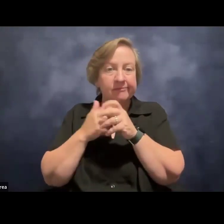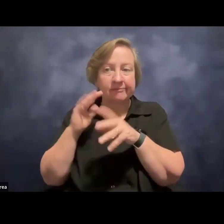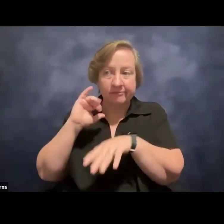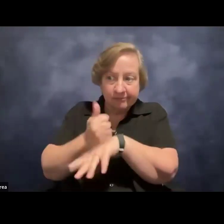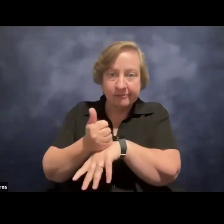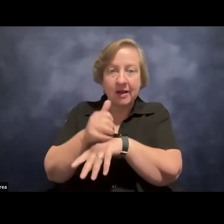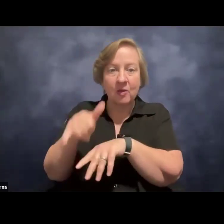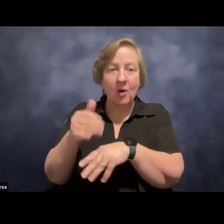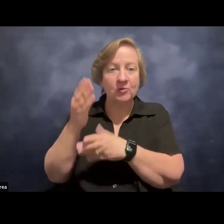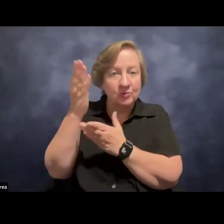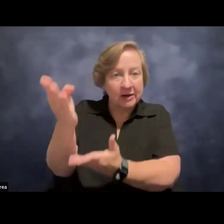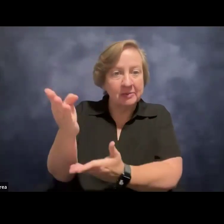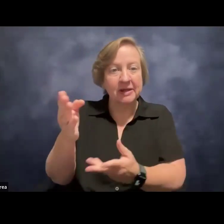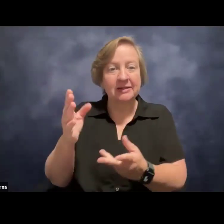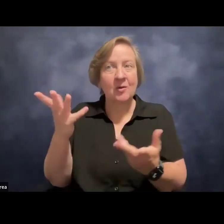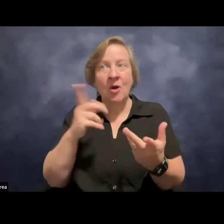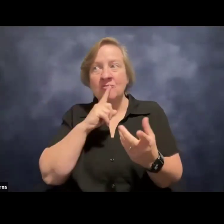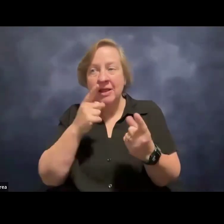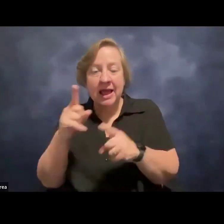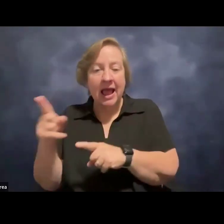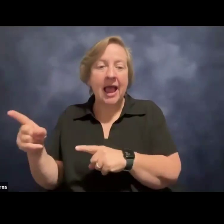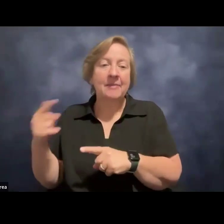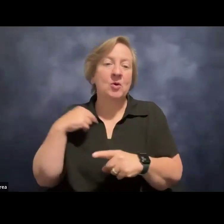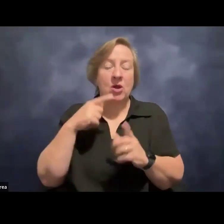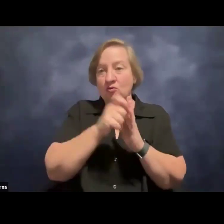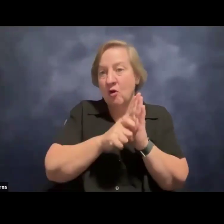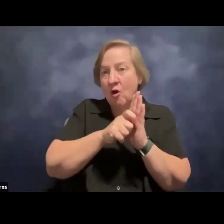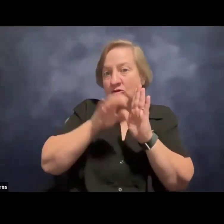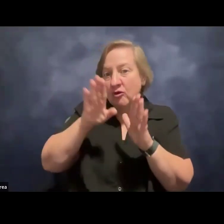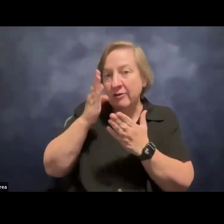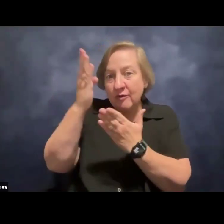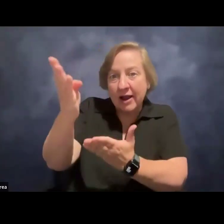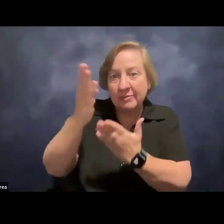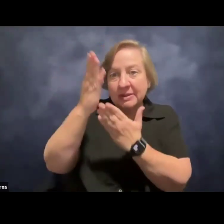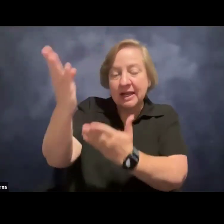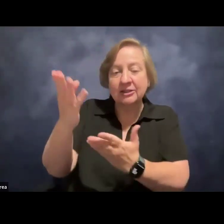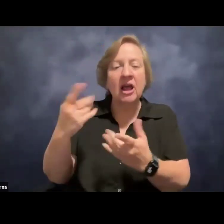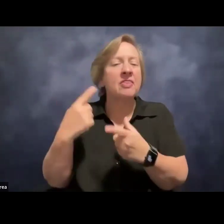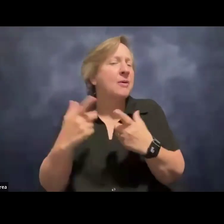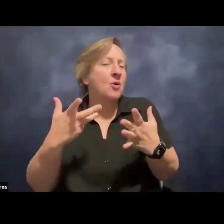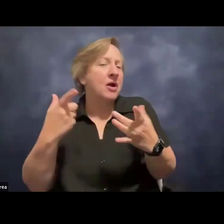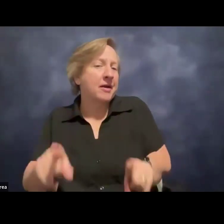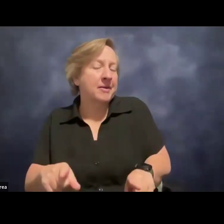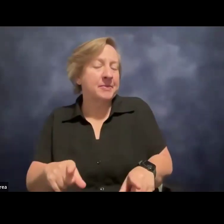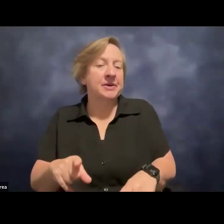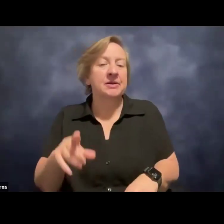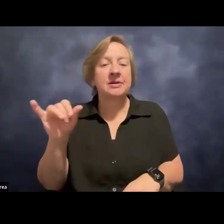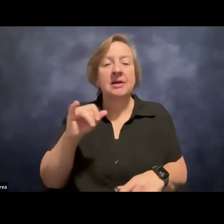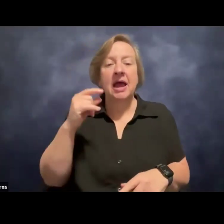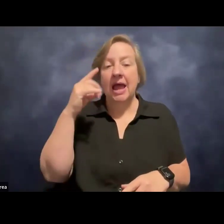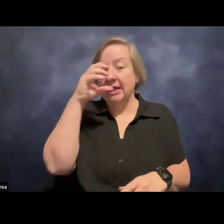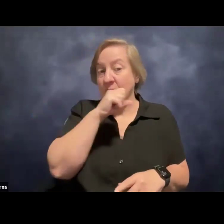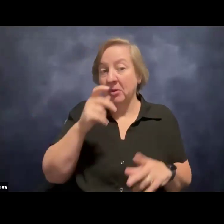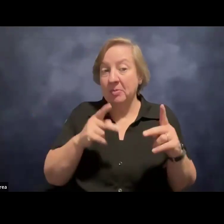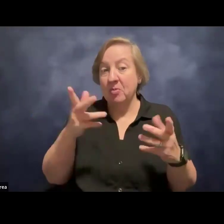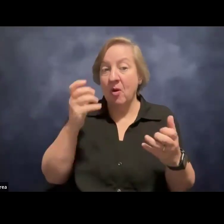brought up, like what's actually happening? We made all these great recommendations, what's actually going on? Also, I'm assuming that folks would like information on